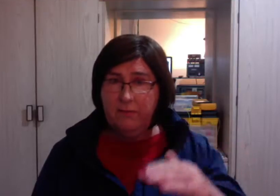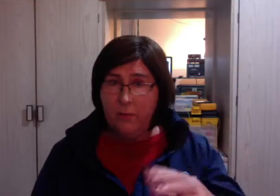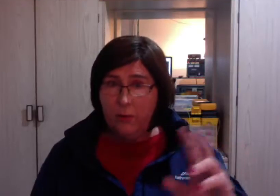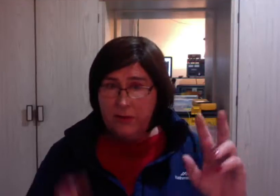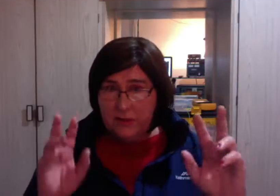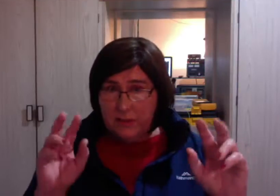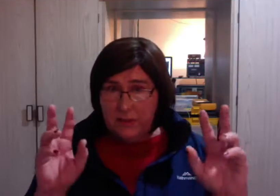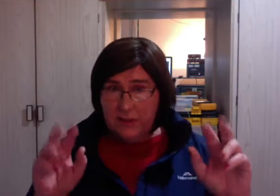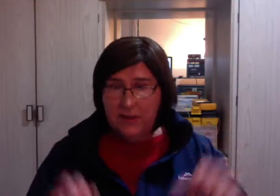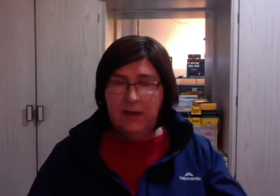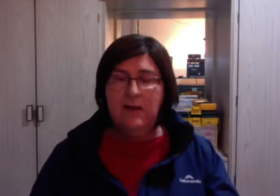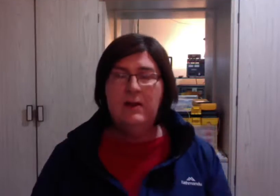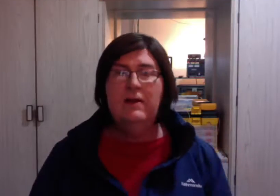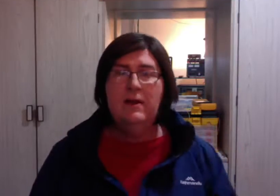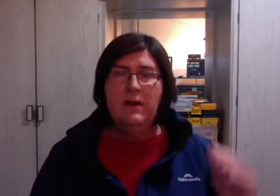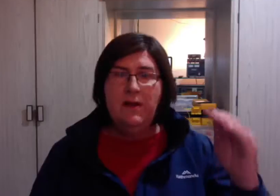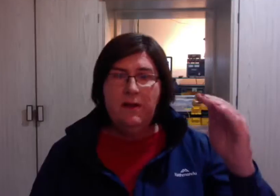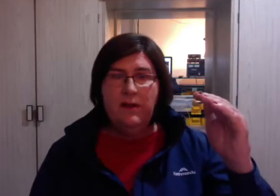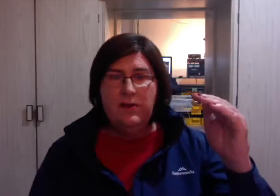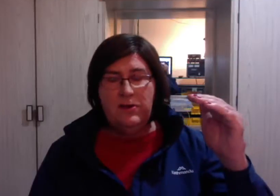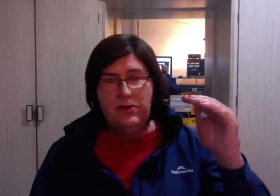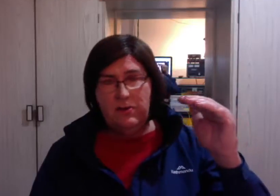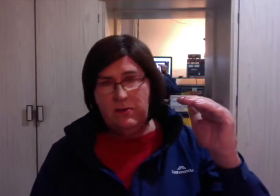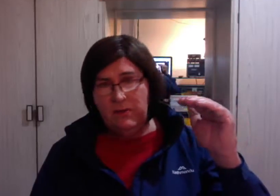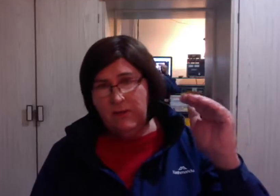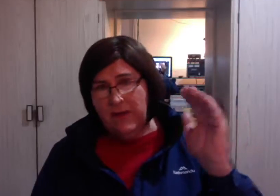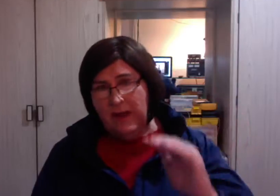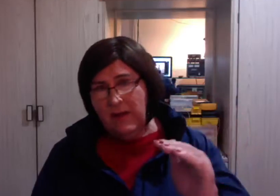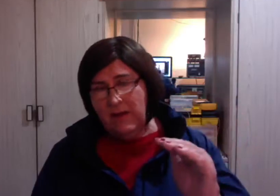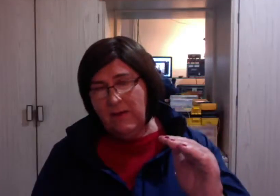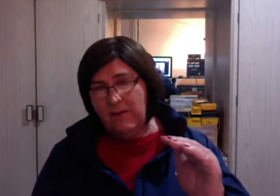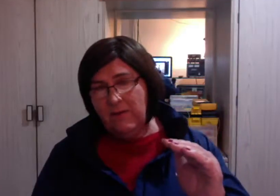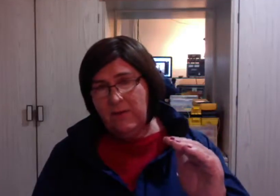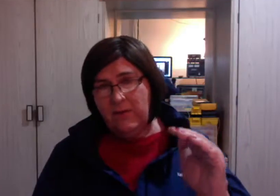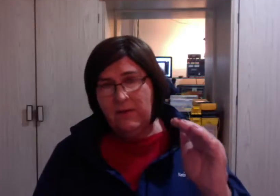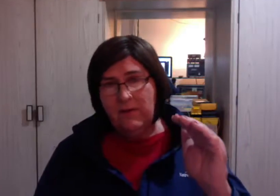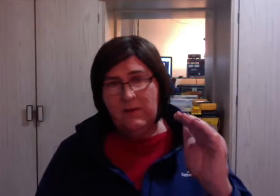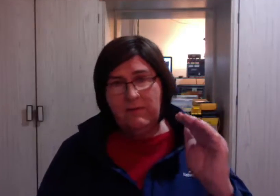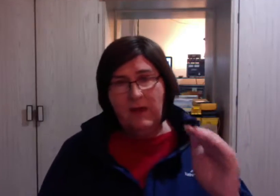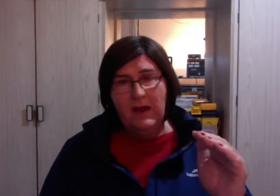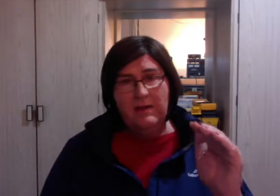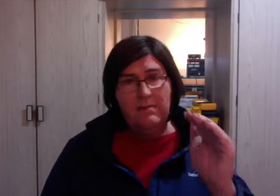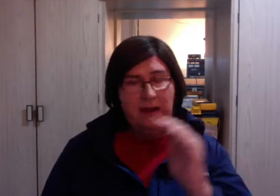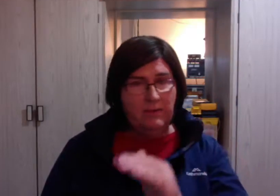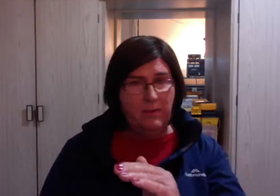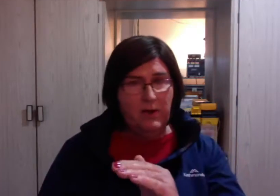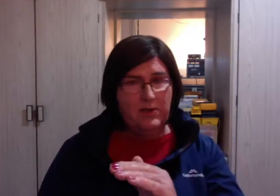4 typically, you then divide the maximum pressure